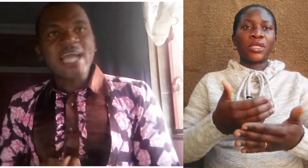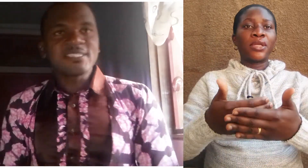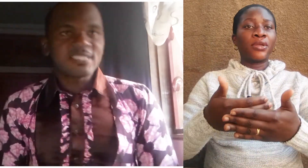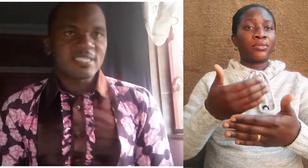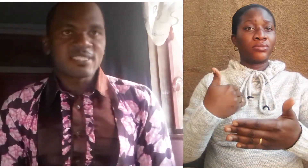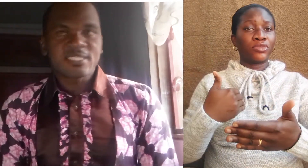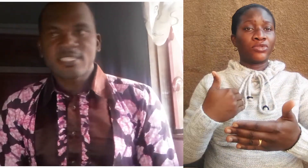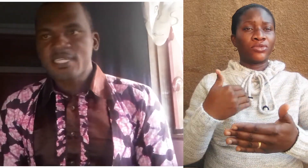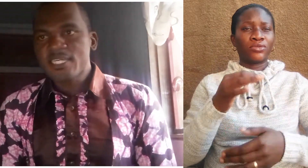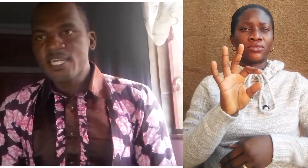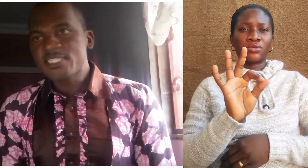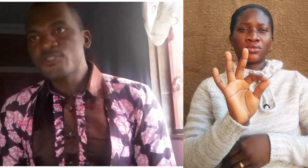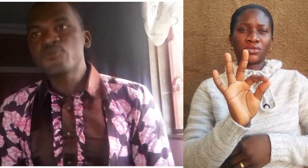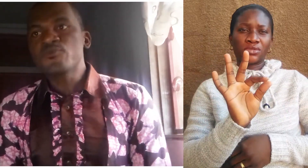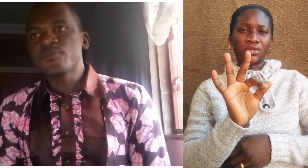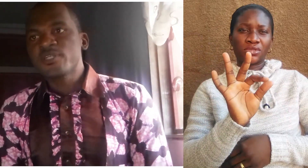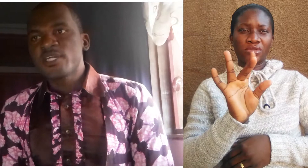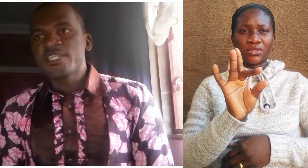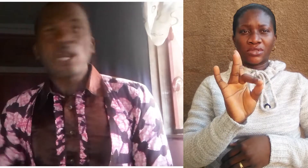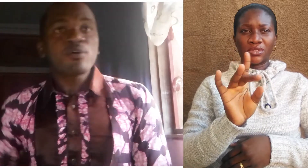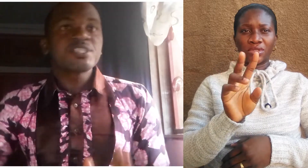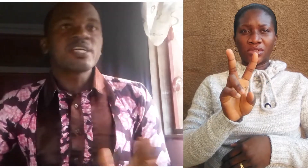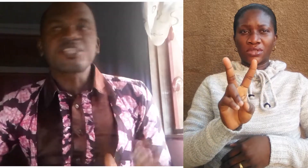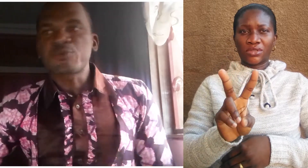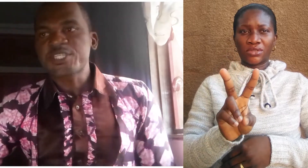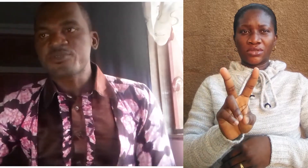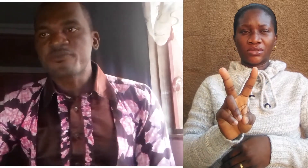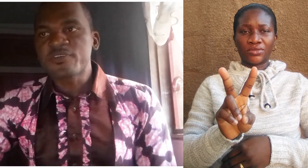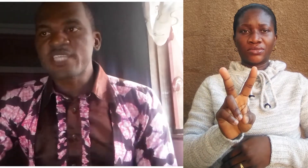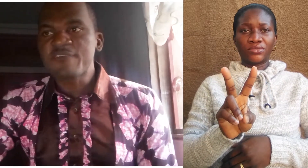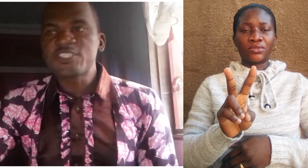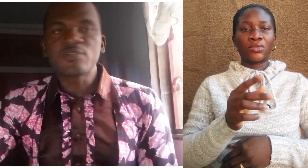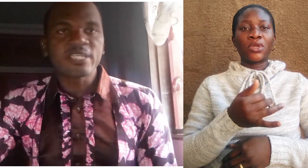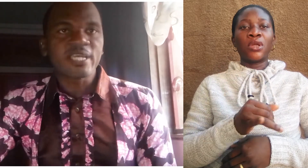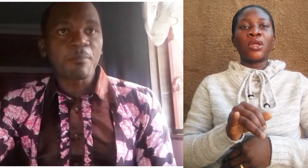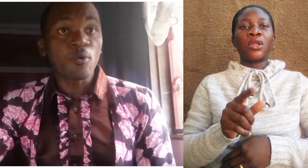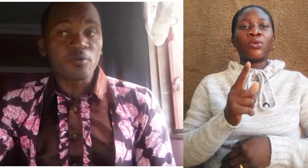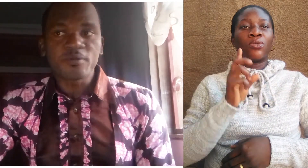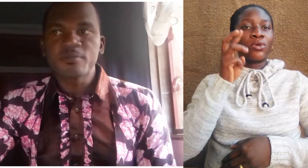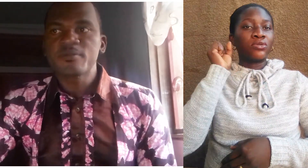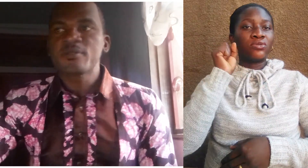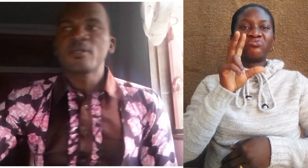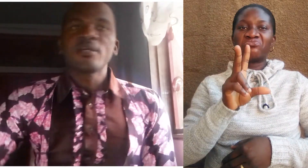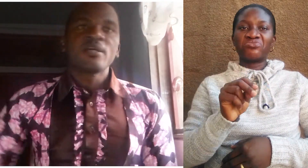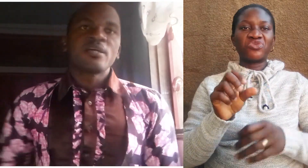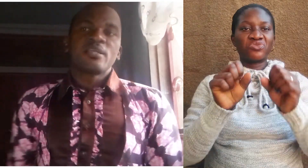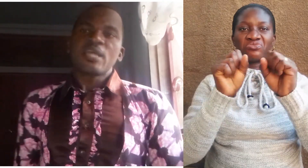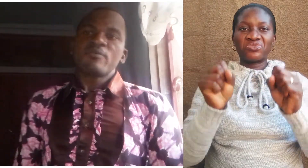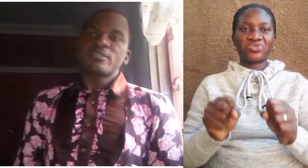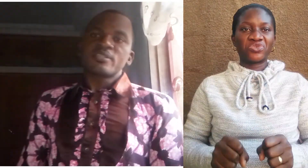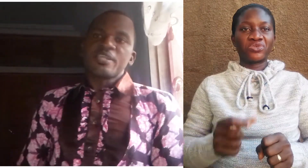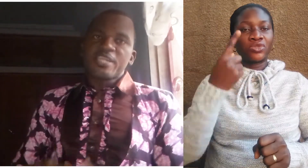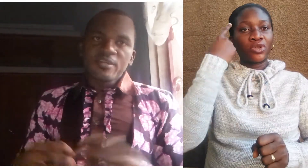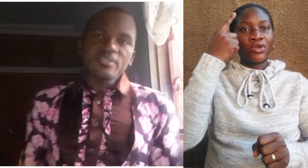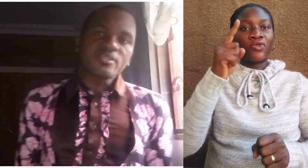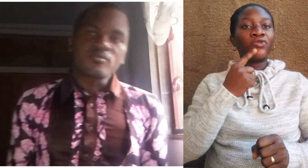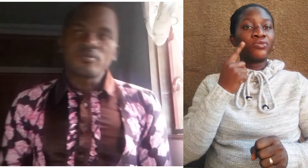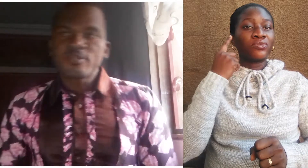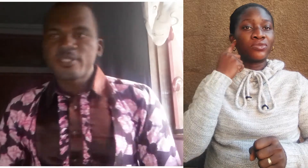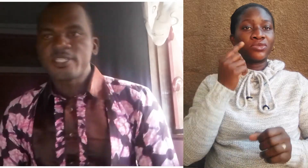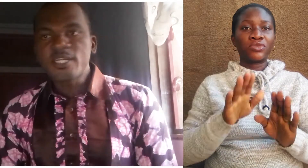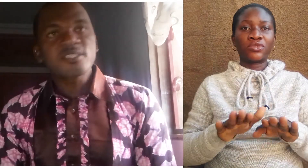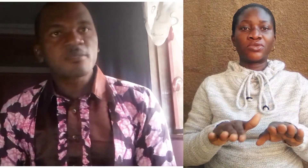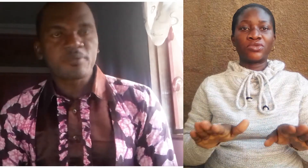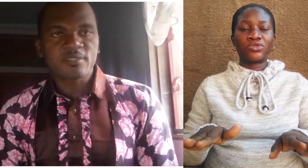before 1982, there was no structure for deaf children in Gabon. There was no